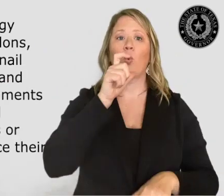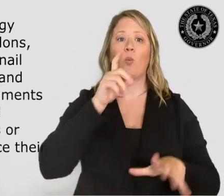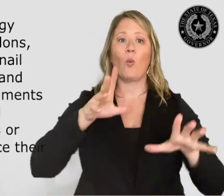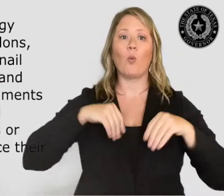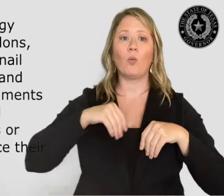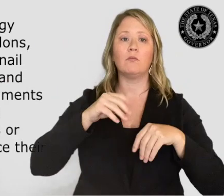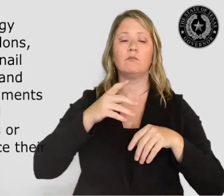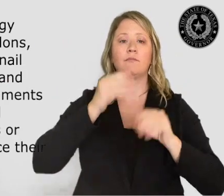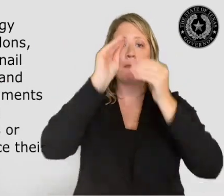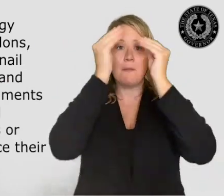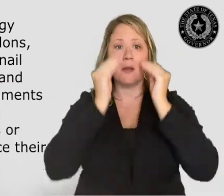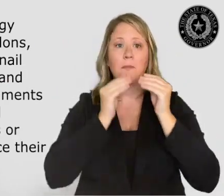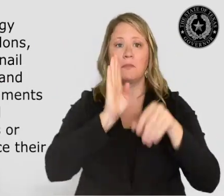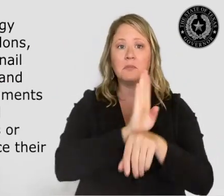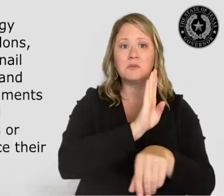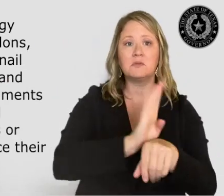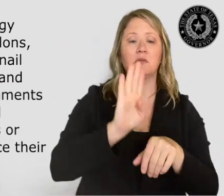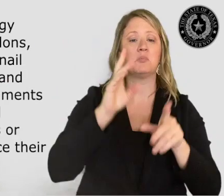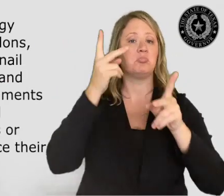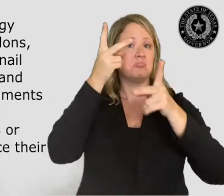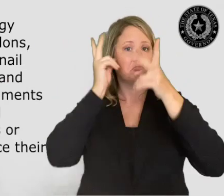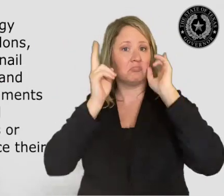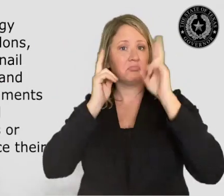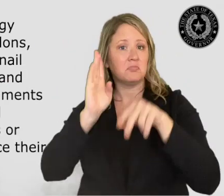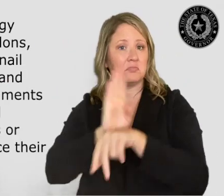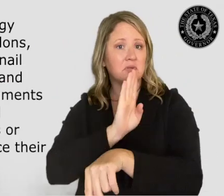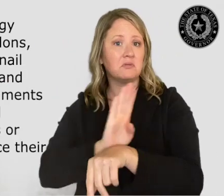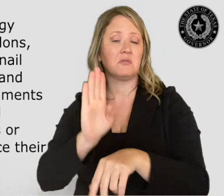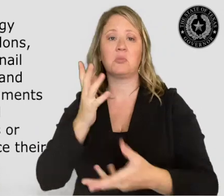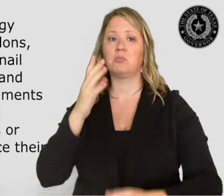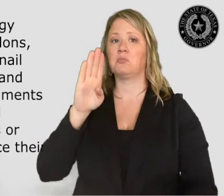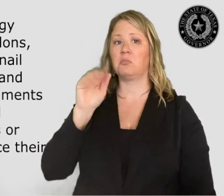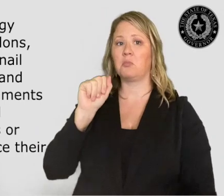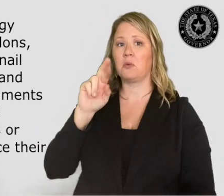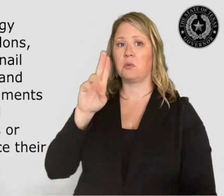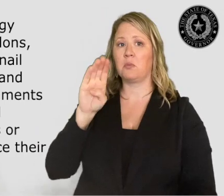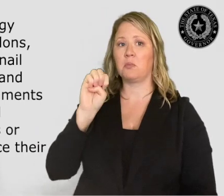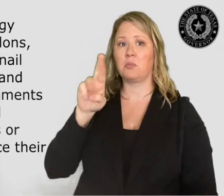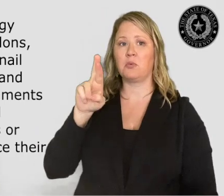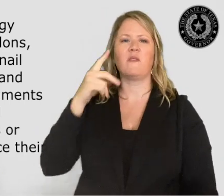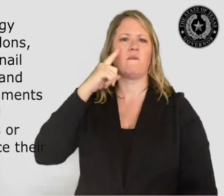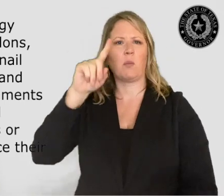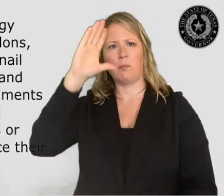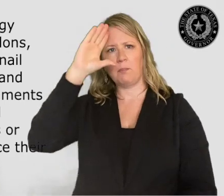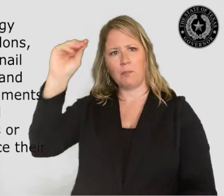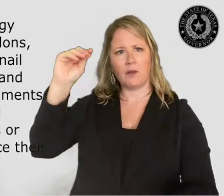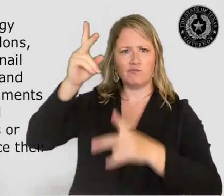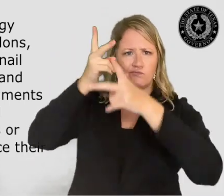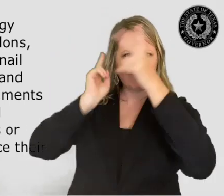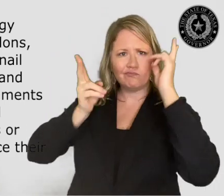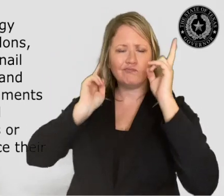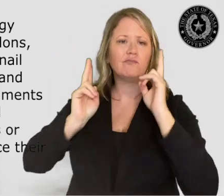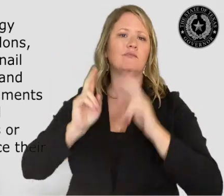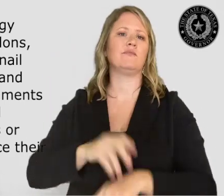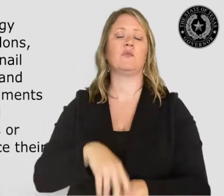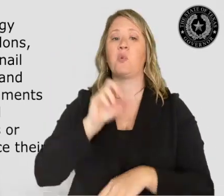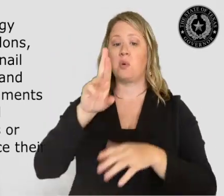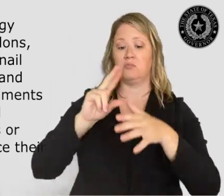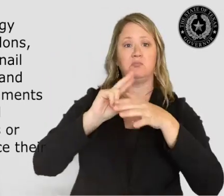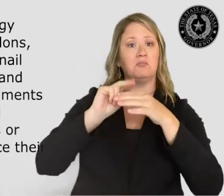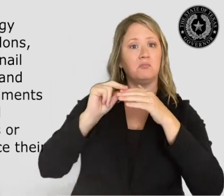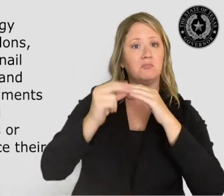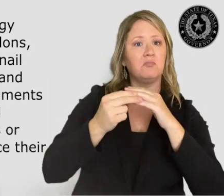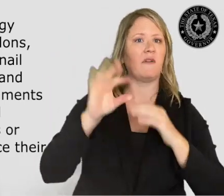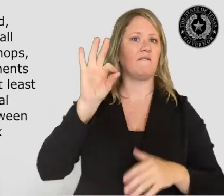Cosmetology salons, hair salons, barber shops, nail salons and shops, and other establishments where licensed cosmetologists or